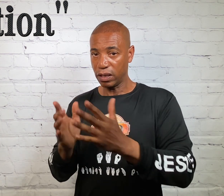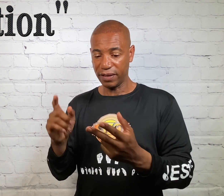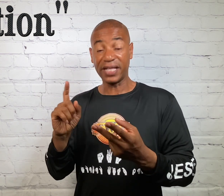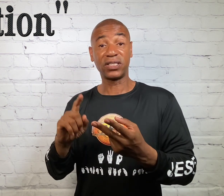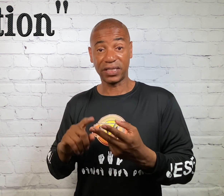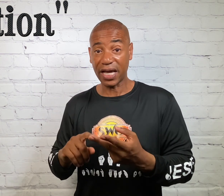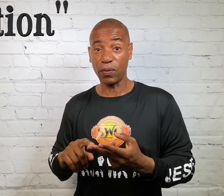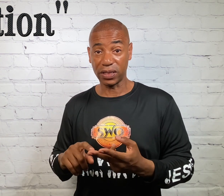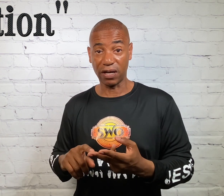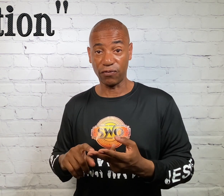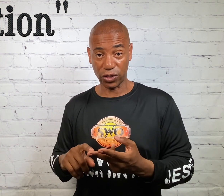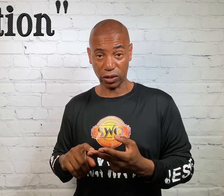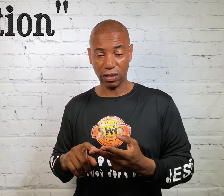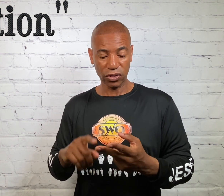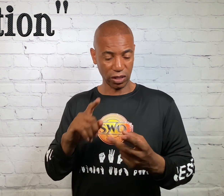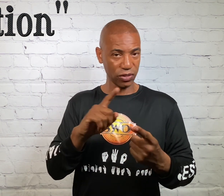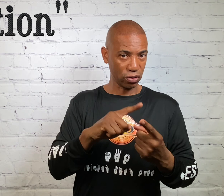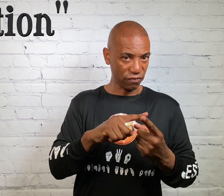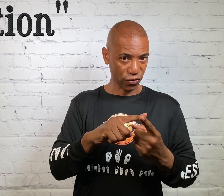That is the second way to sign friction. So let me show you the first